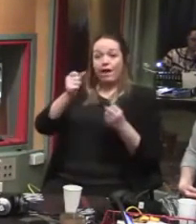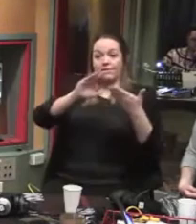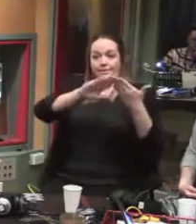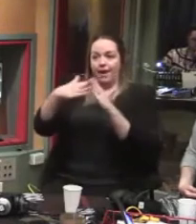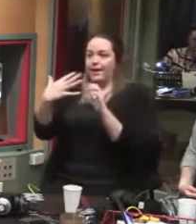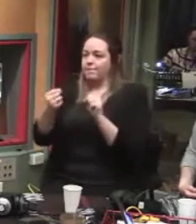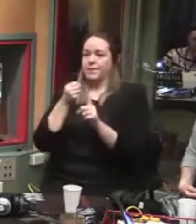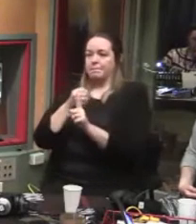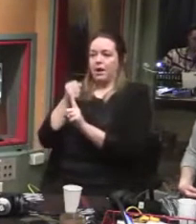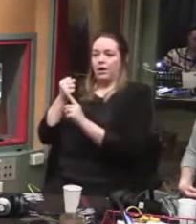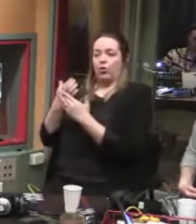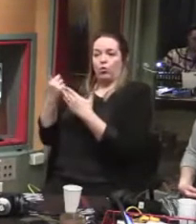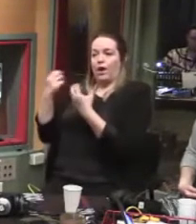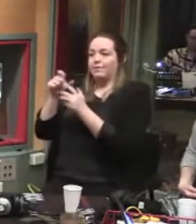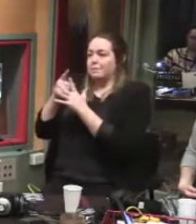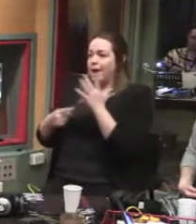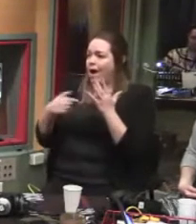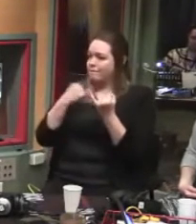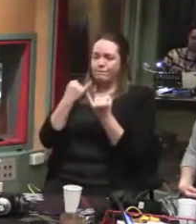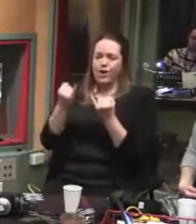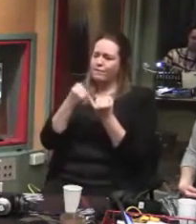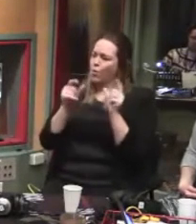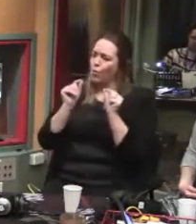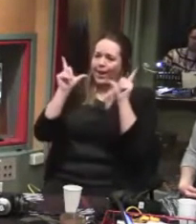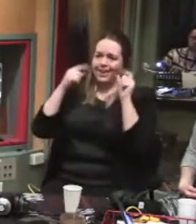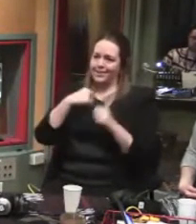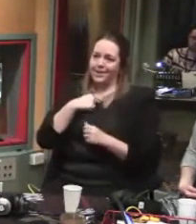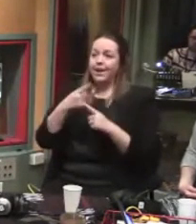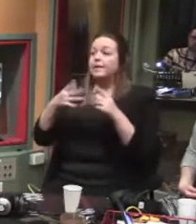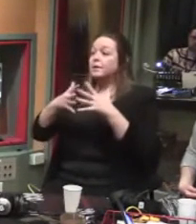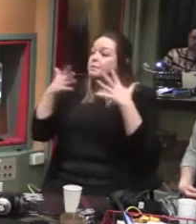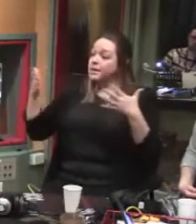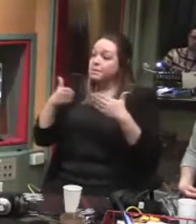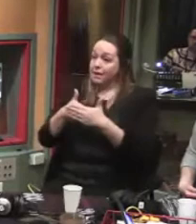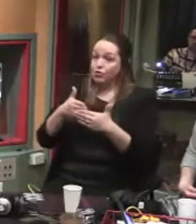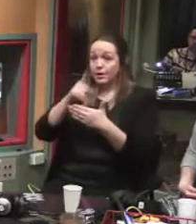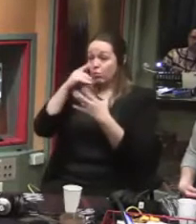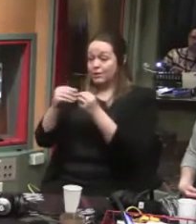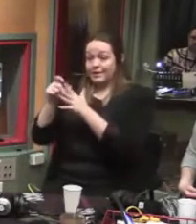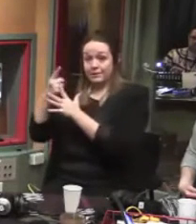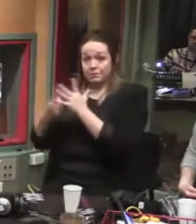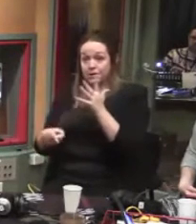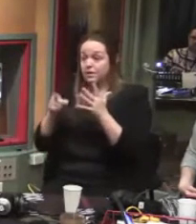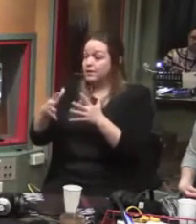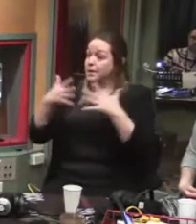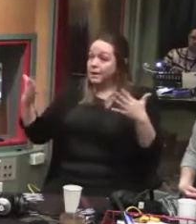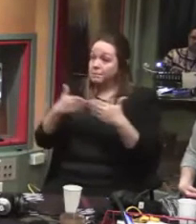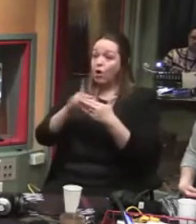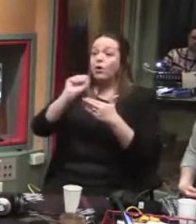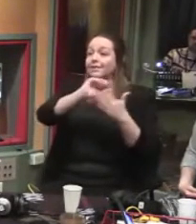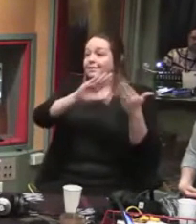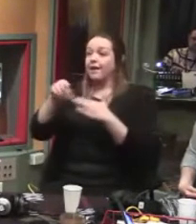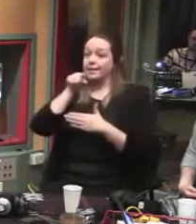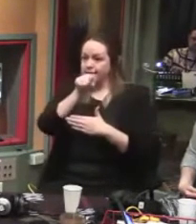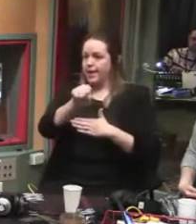impact on people with disabilities. I'm very well aware of that. And the major barriers that people with disabilities face are the ones which society puts up